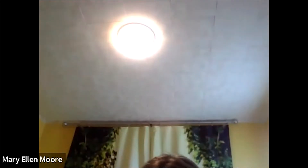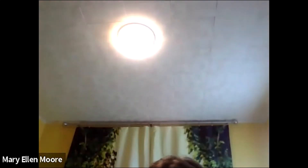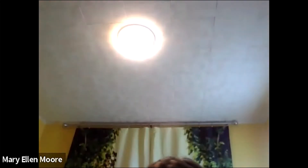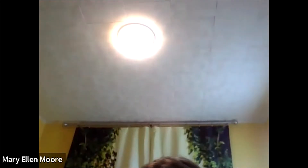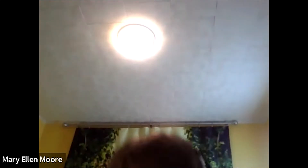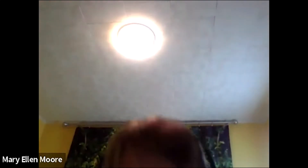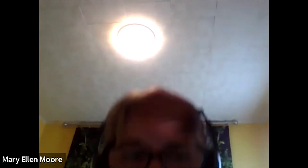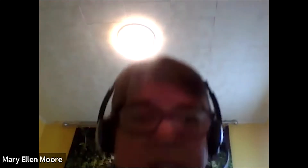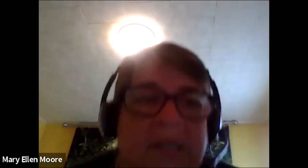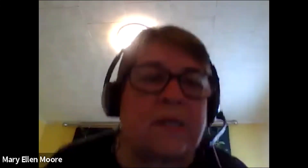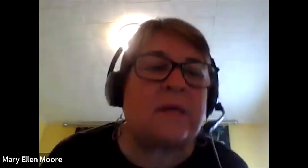see if that works.